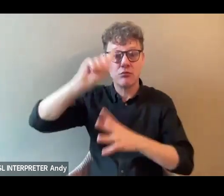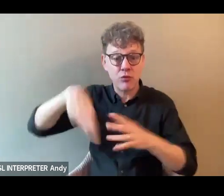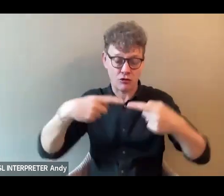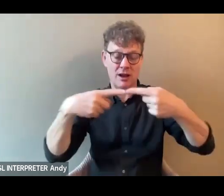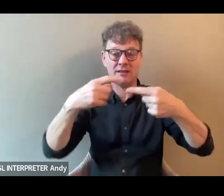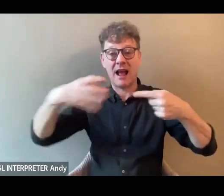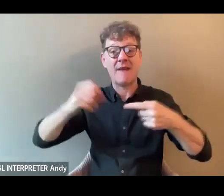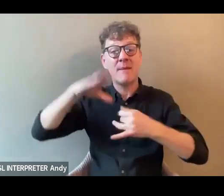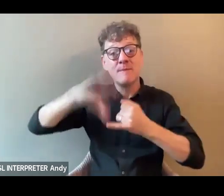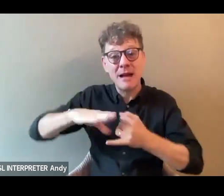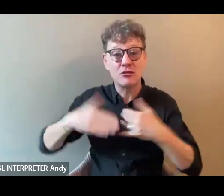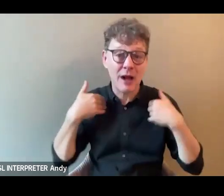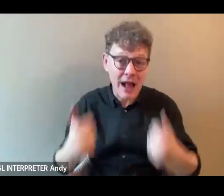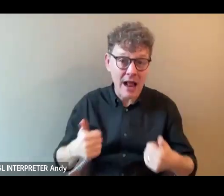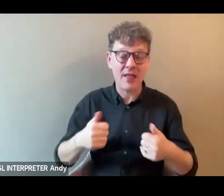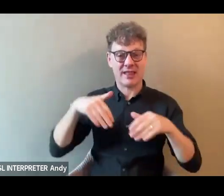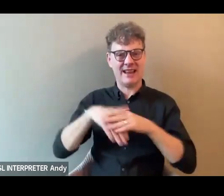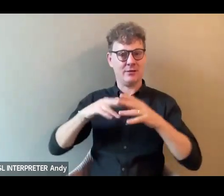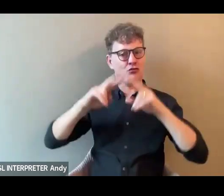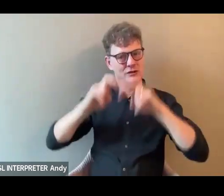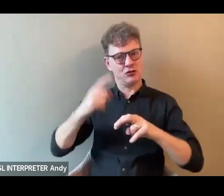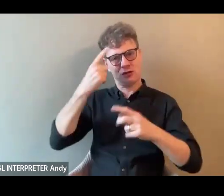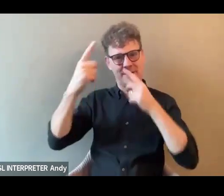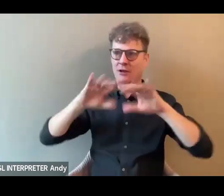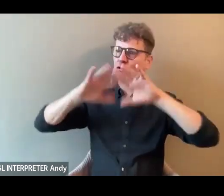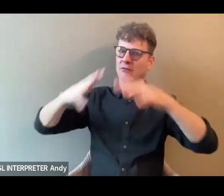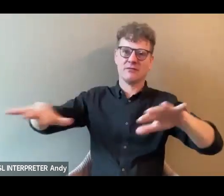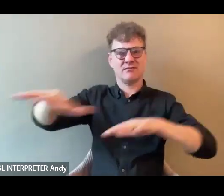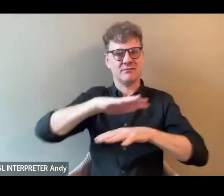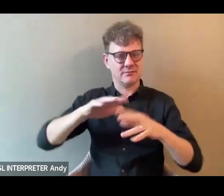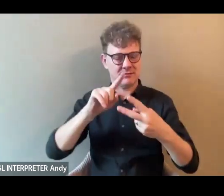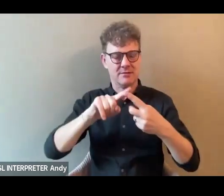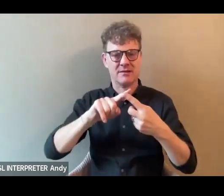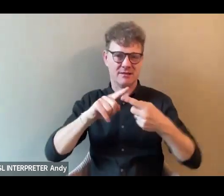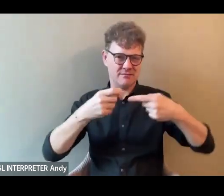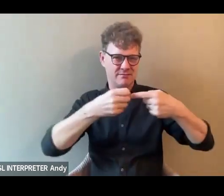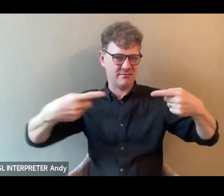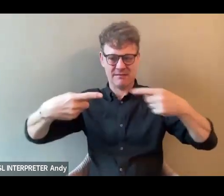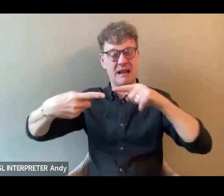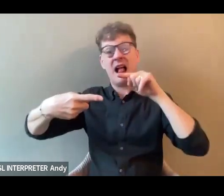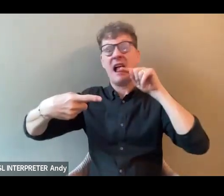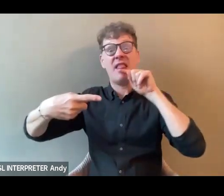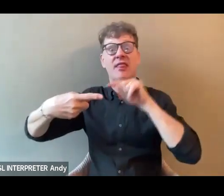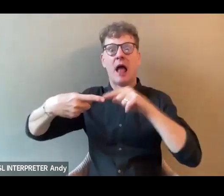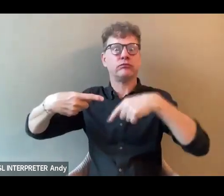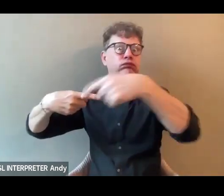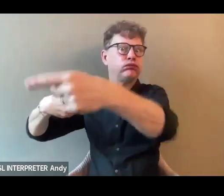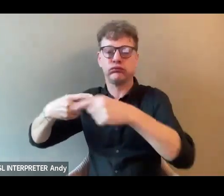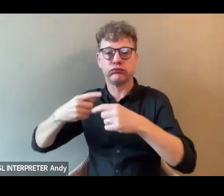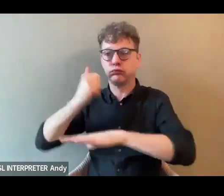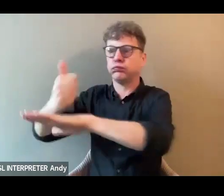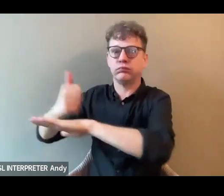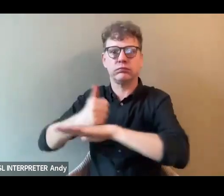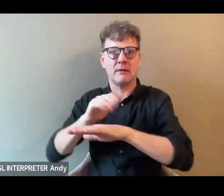menstrual health in the research innovation ecosystem. And as I'm going to talk to you about later on today, that's kind of spun out beyond research innovation as